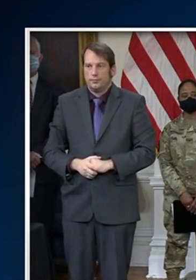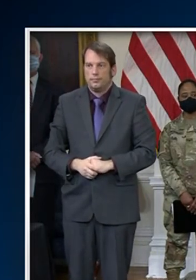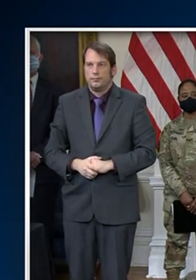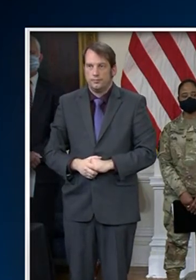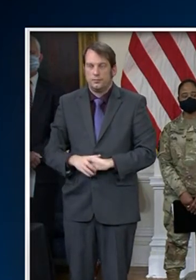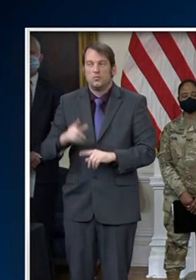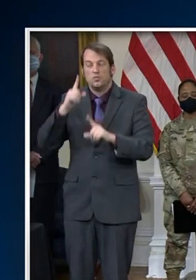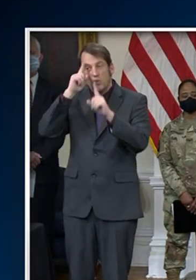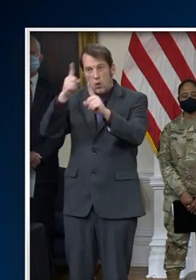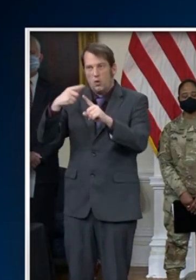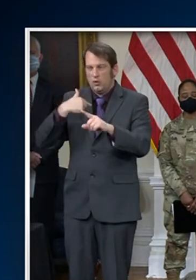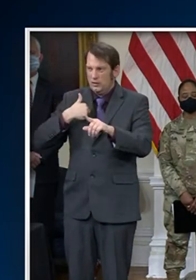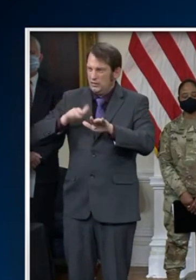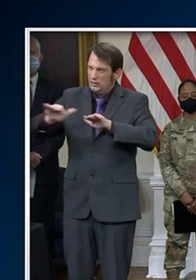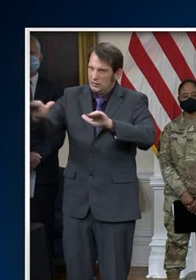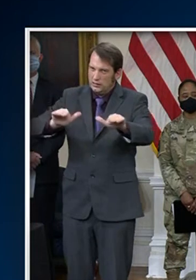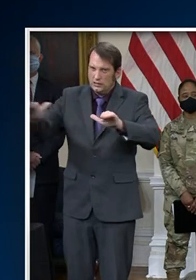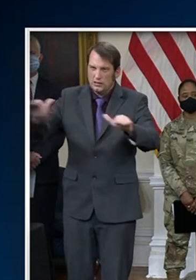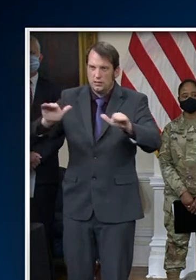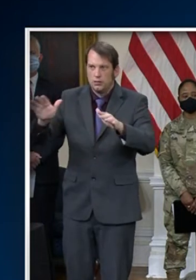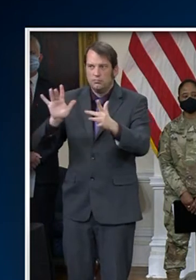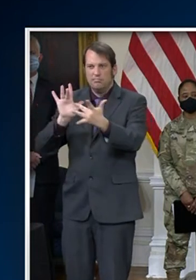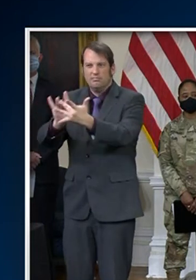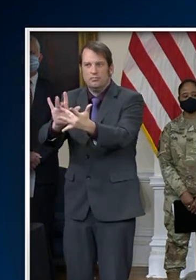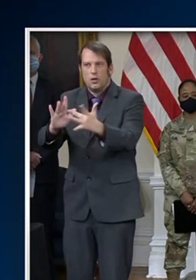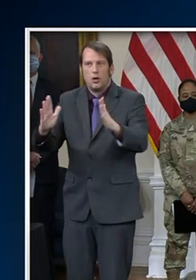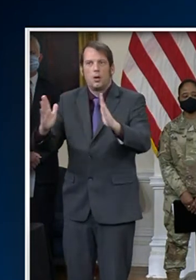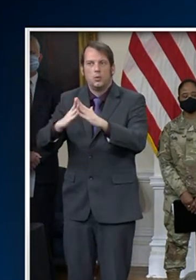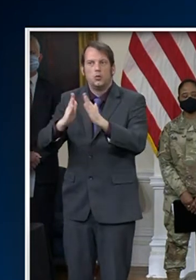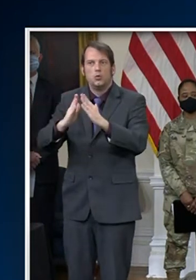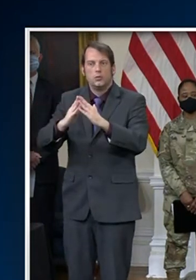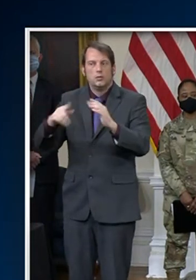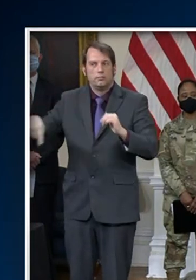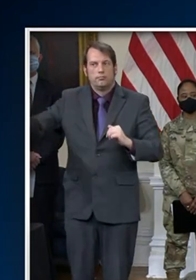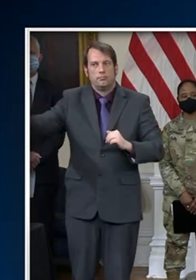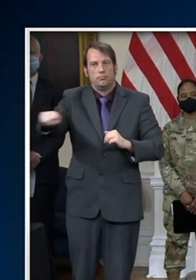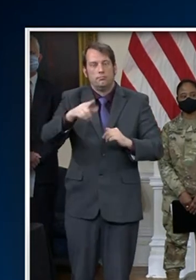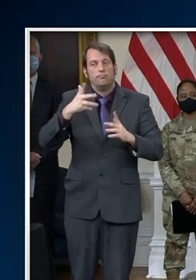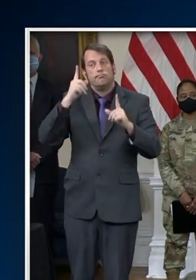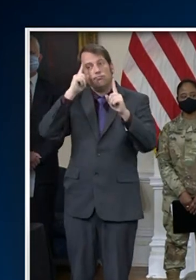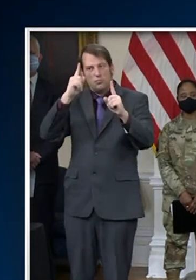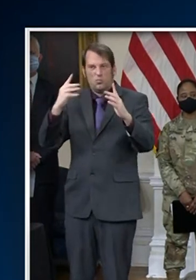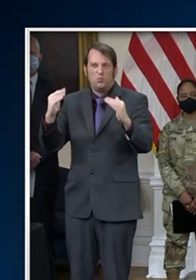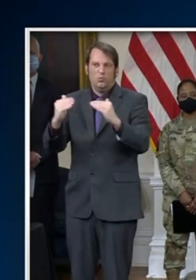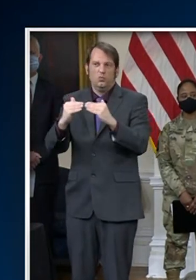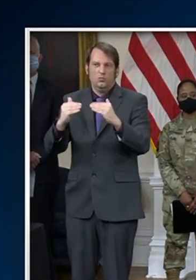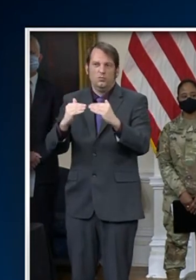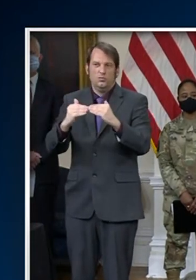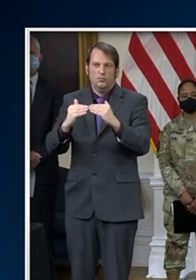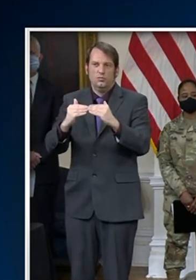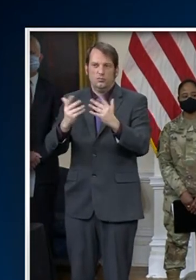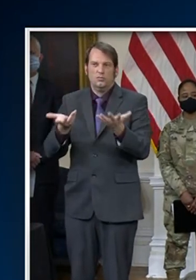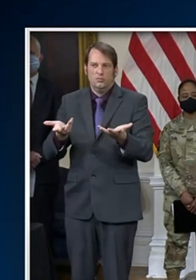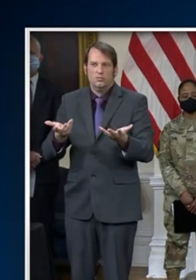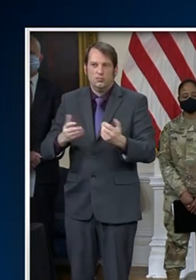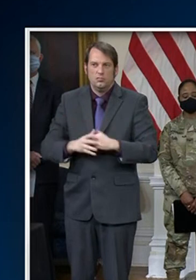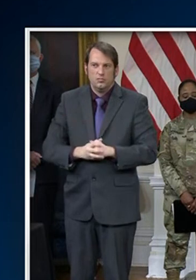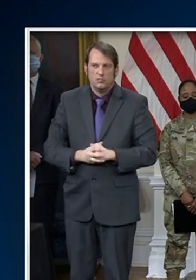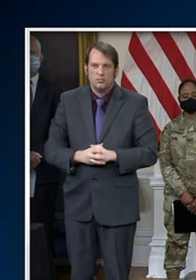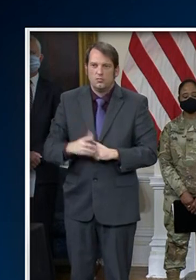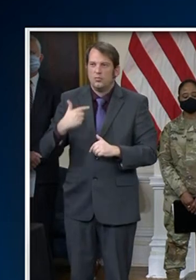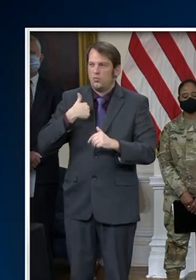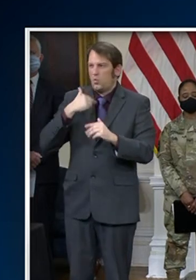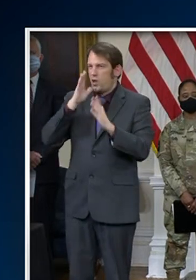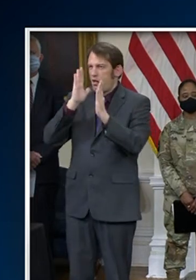constant focus for us at the state level in the weeks and months ahead, and we're calling on local leaders across the state to